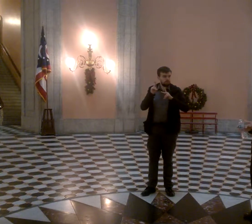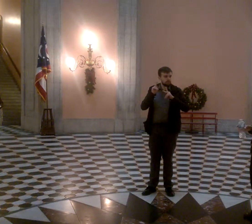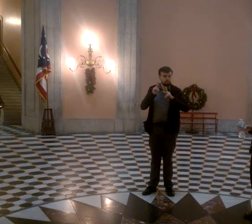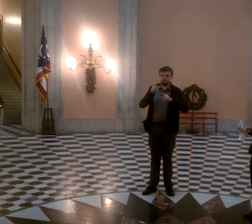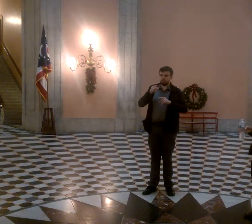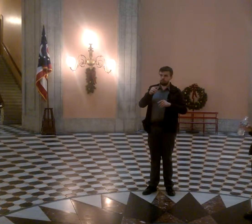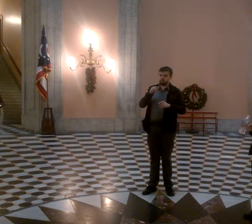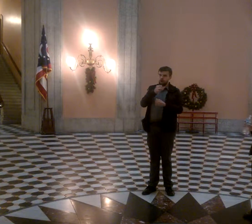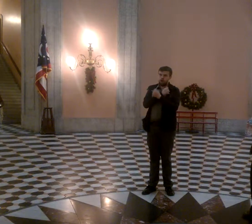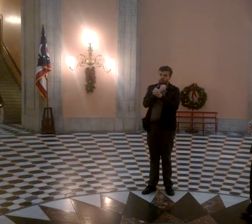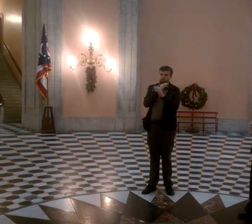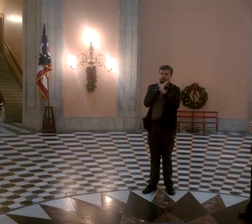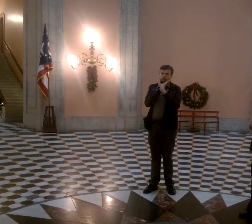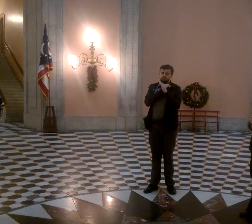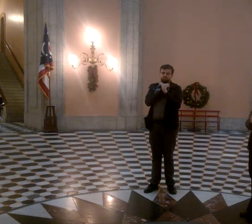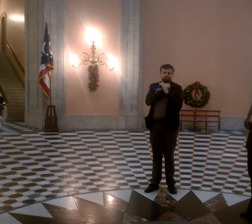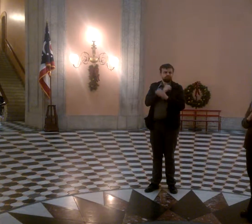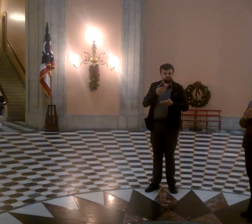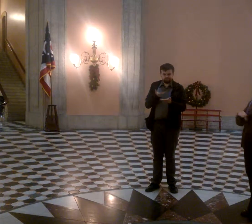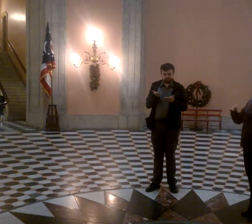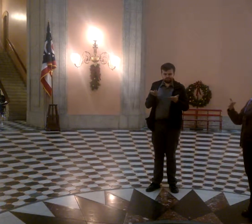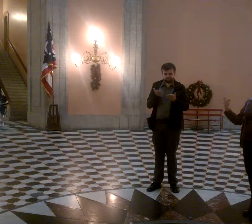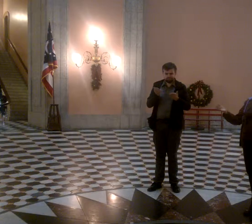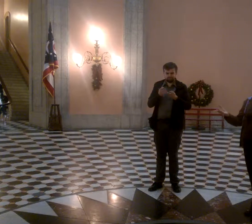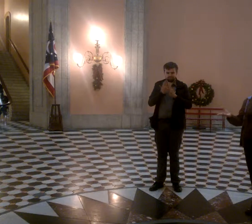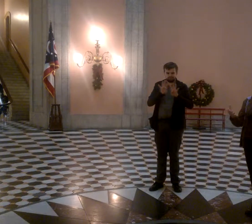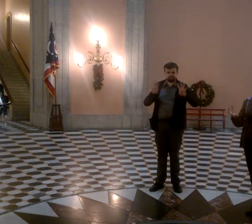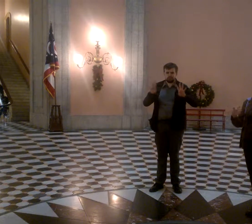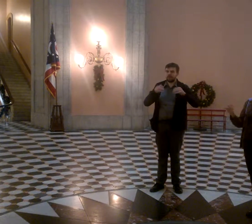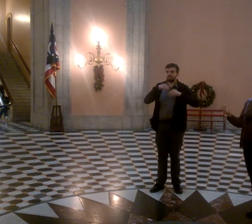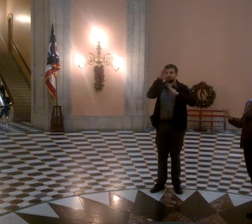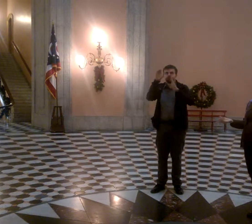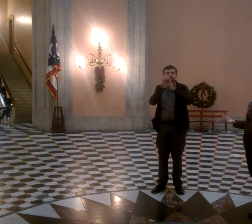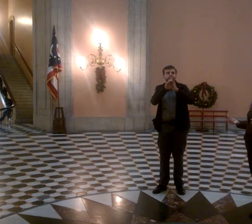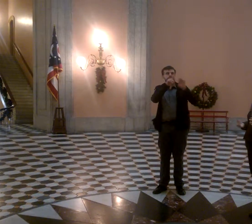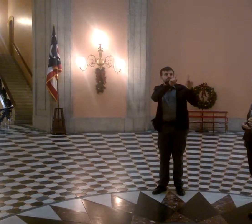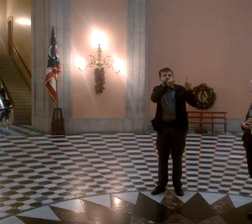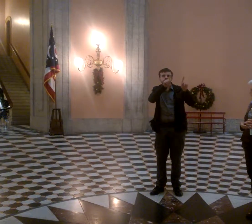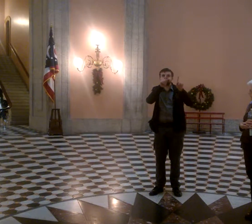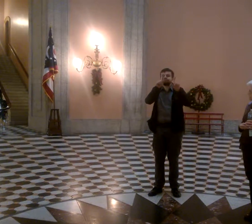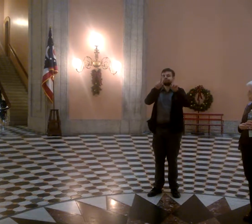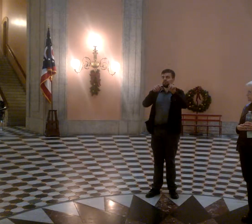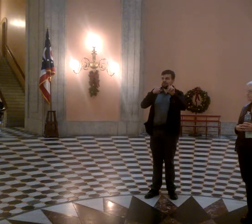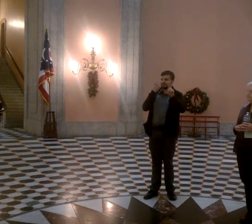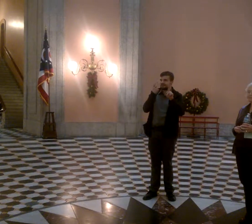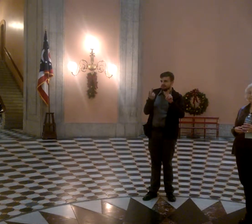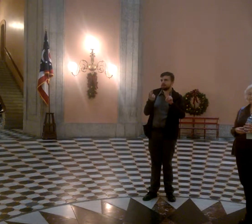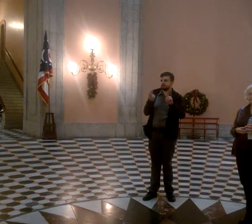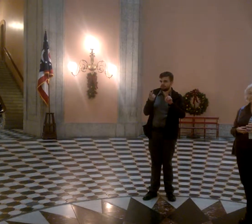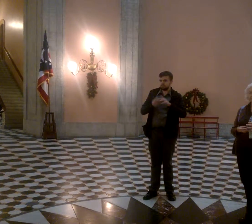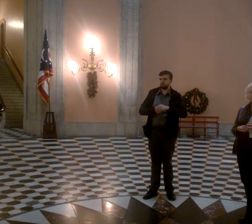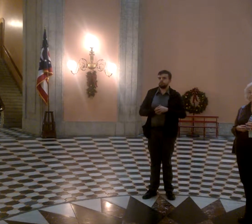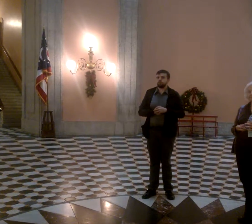false coffin setting, and usually pictures and other displays that you can come see.